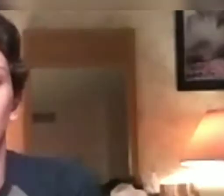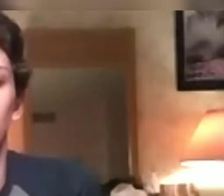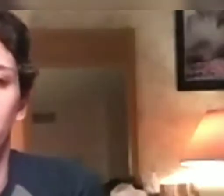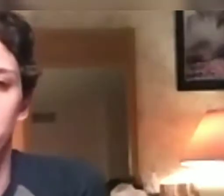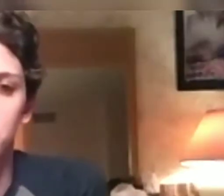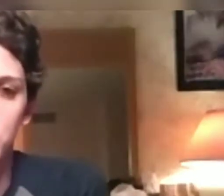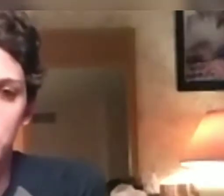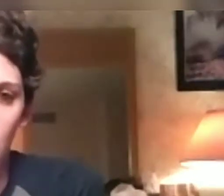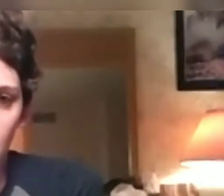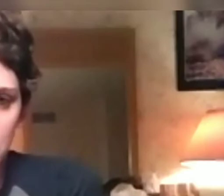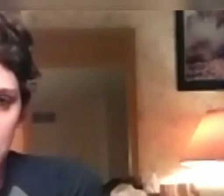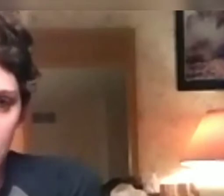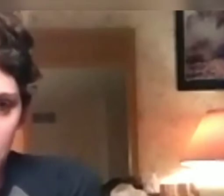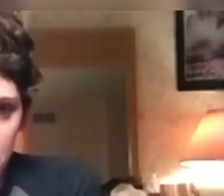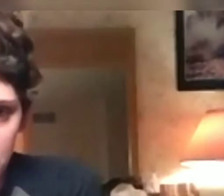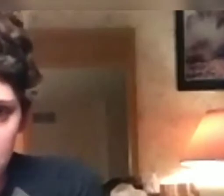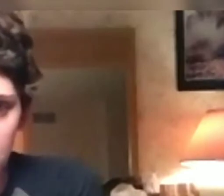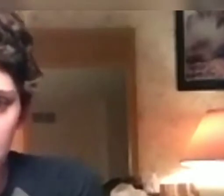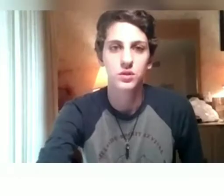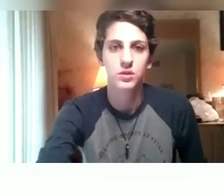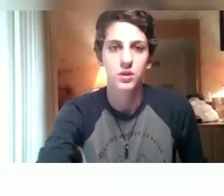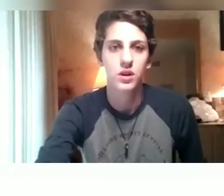watching it all the way through, which is awesome.